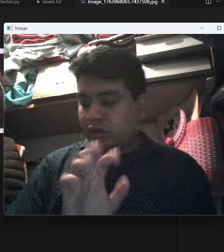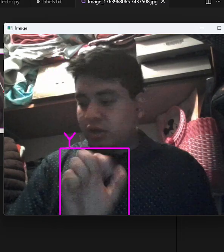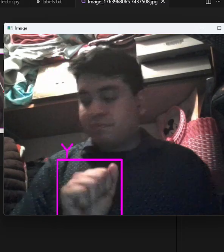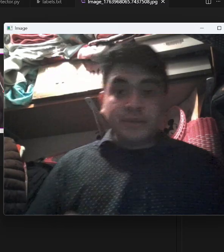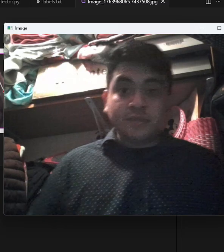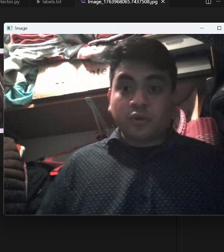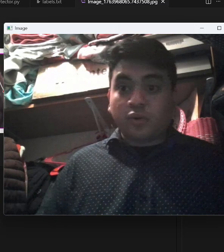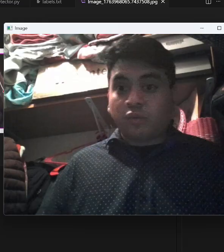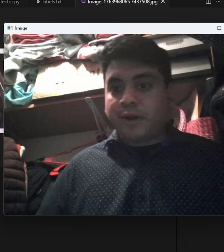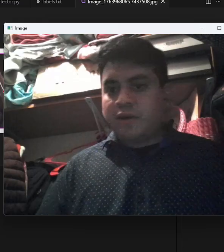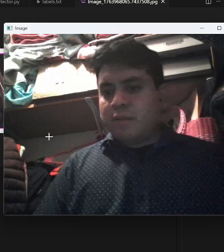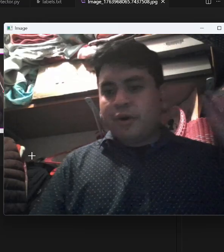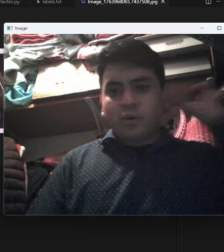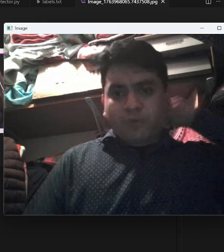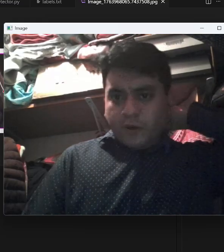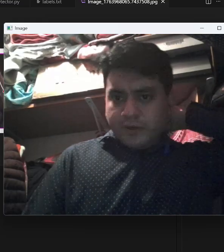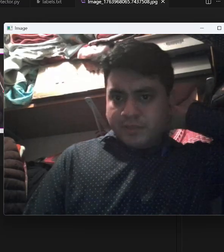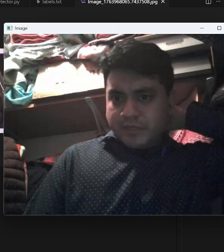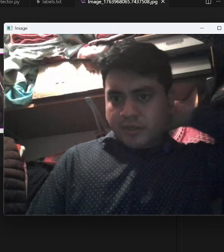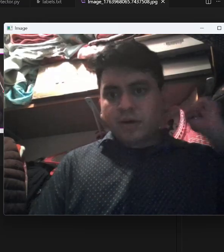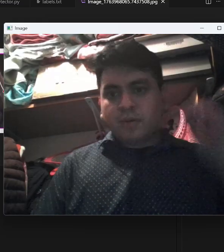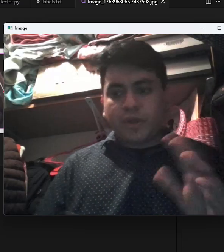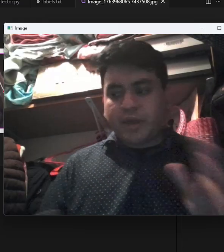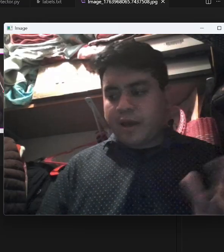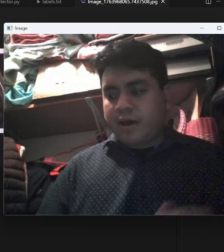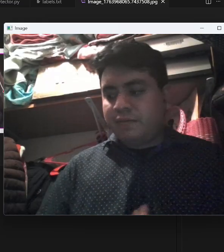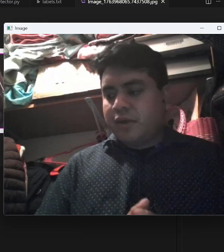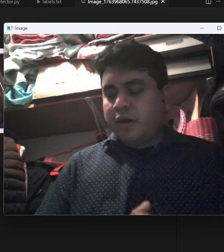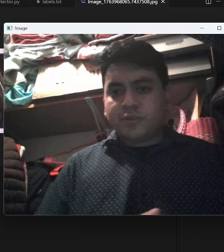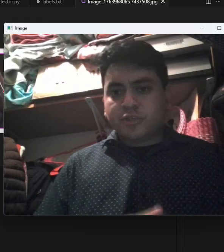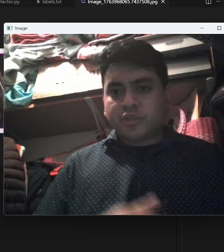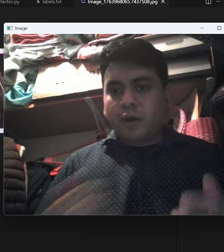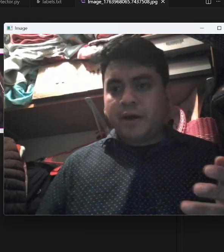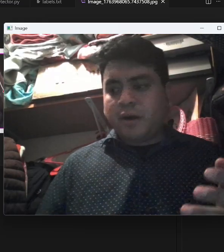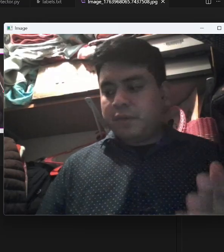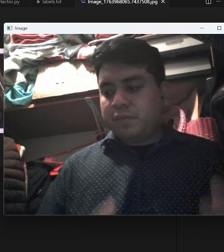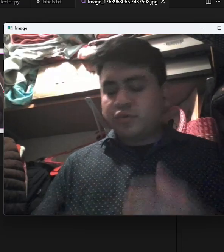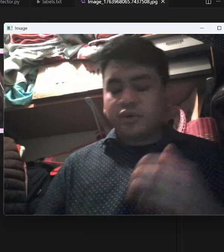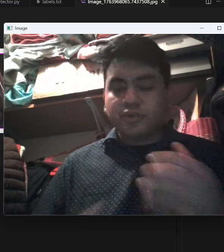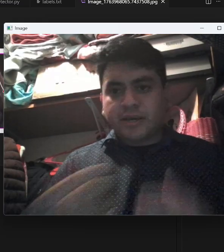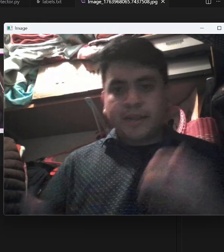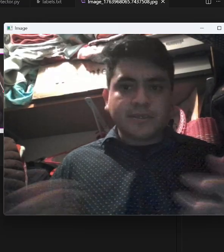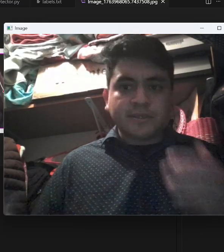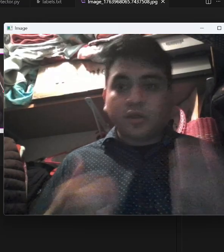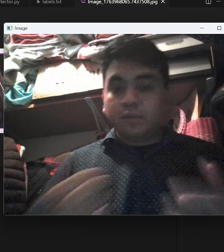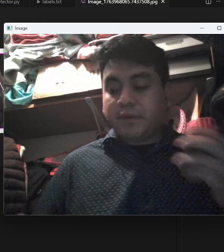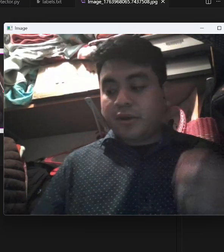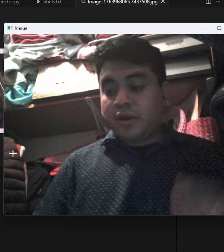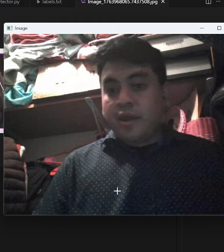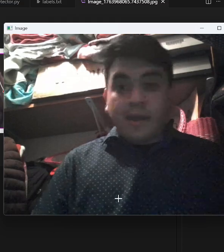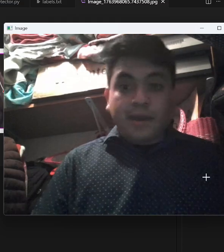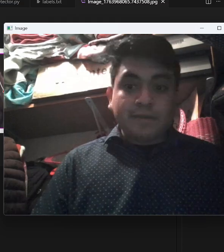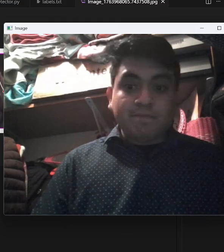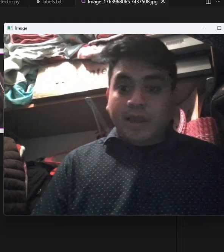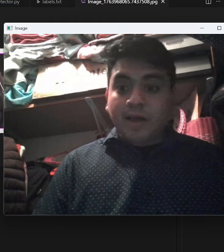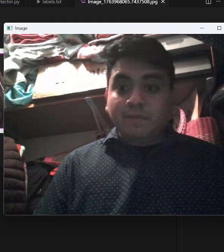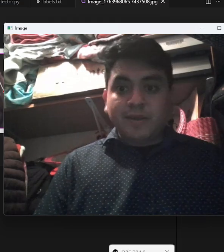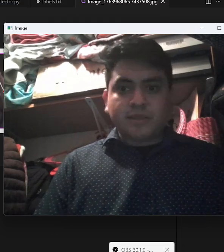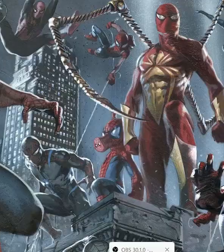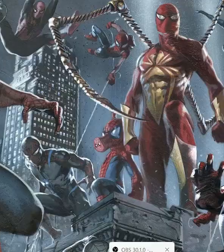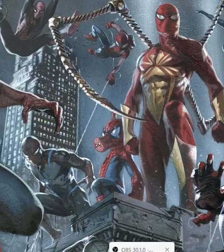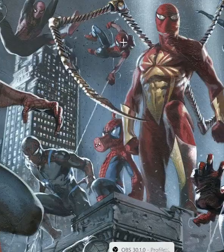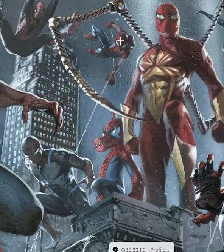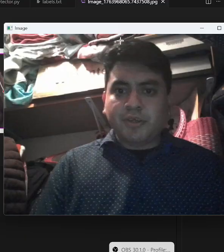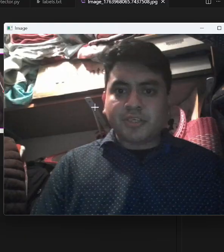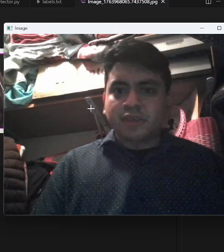lot of improvement to go around. But overall, this is basically what I have just to help out people to understand ASL a little bit better. And yeah,